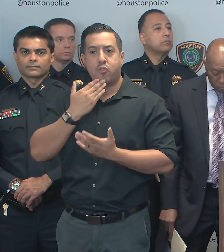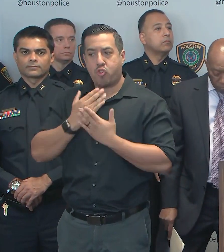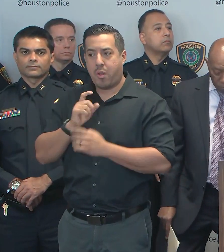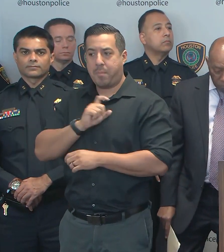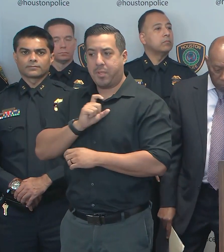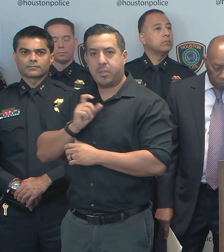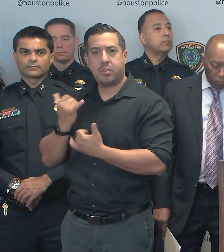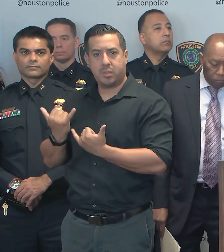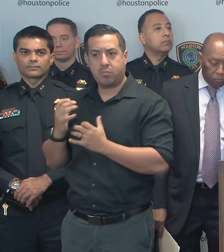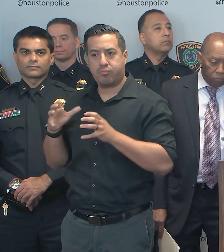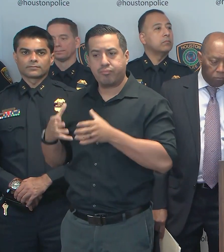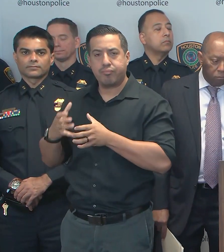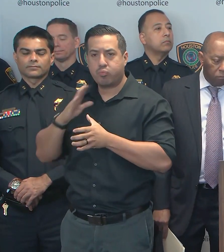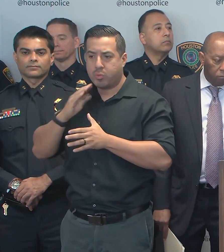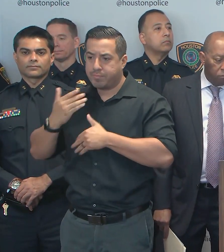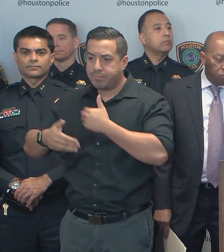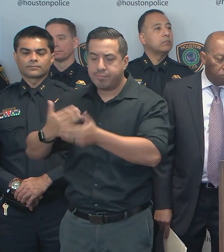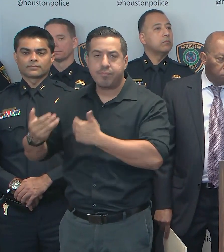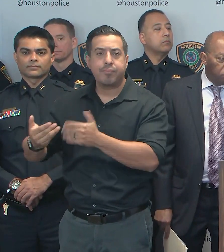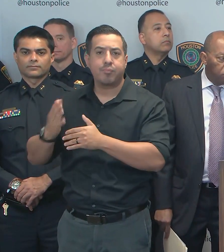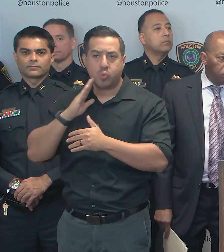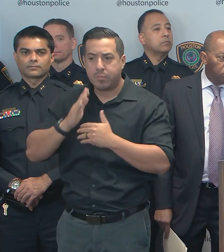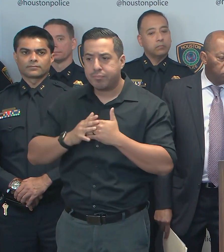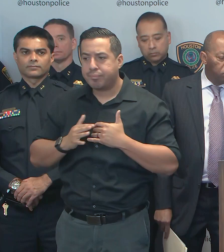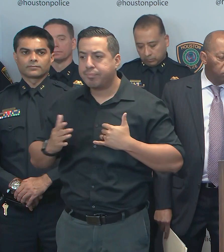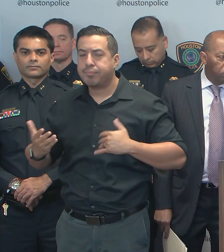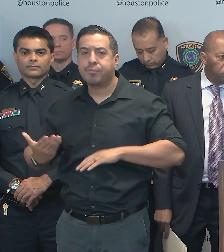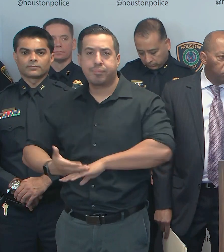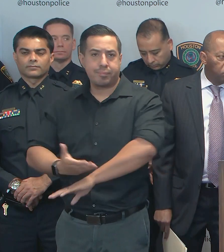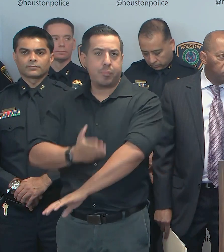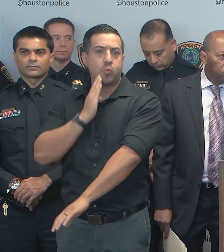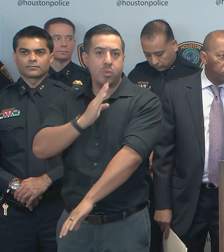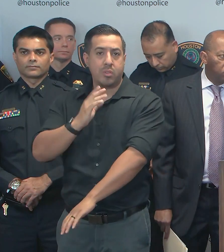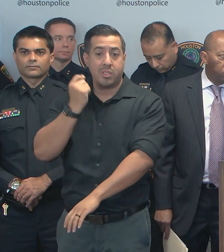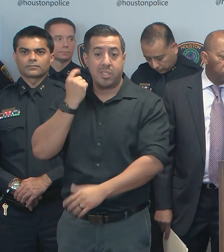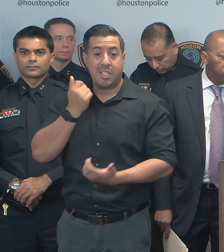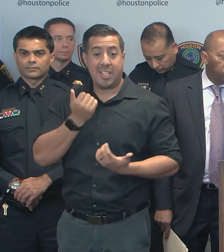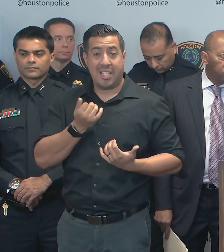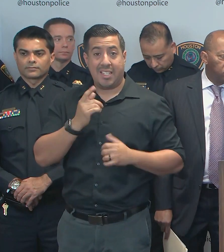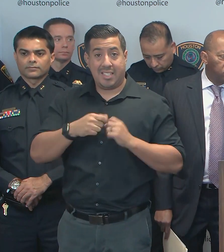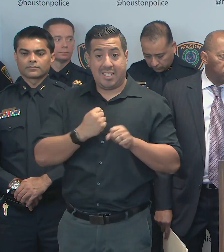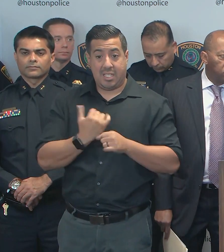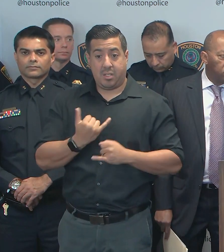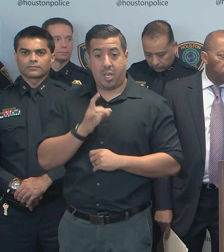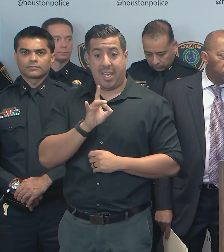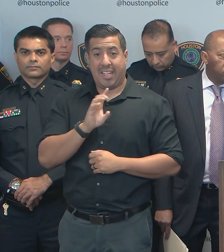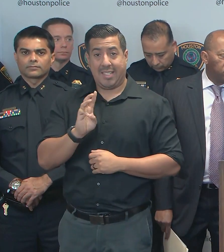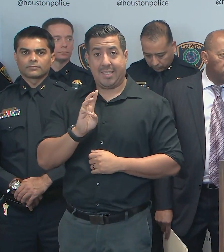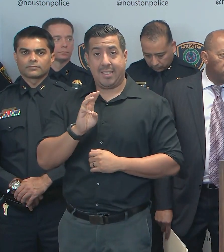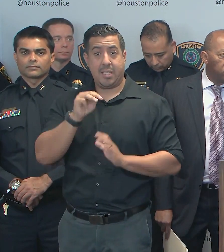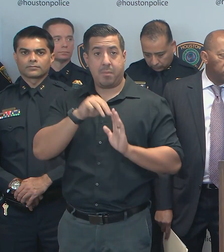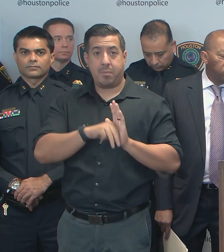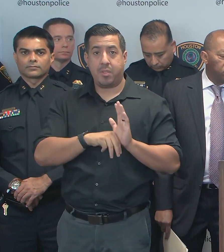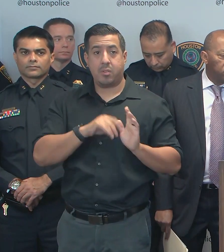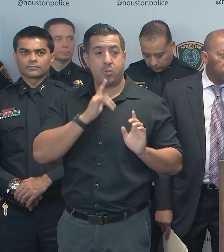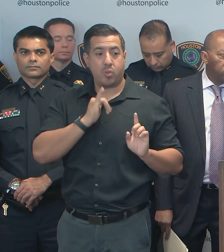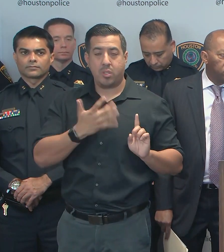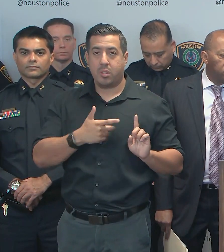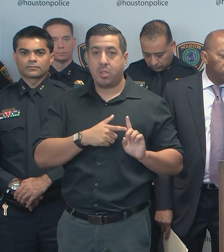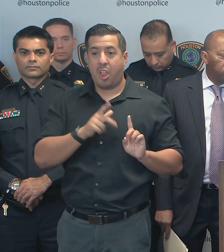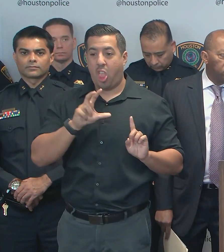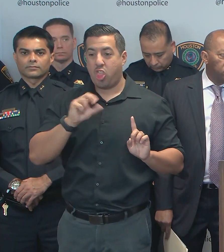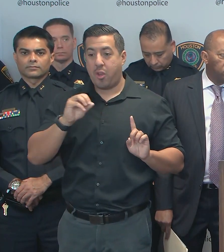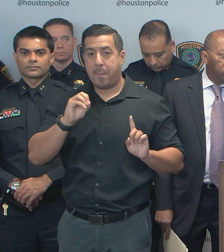we're moving forward. We were at, year to date, we're at 86 homicides, and one is too many. We're at